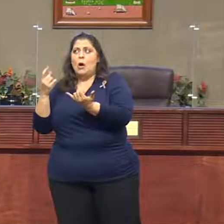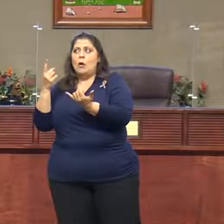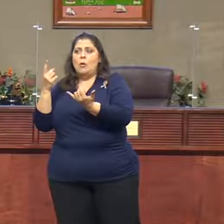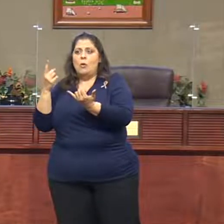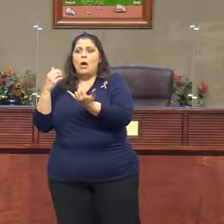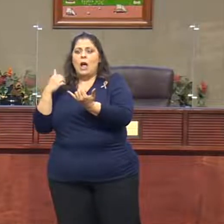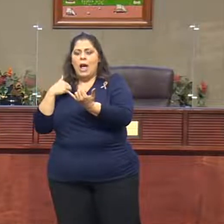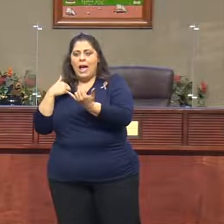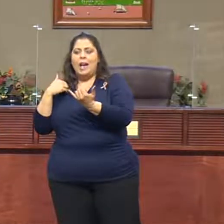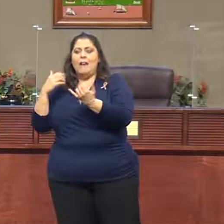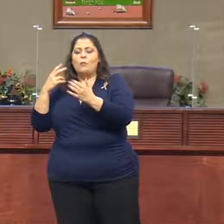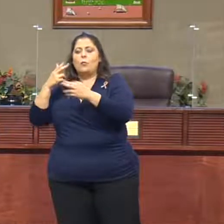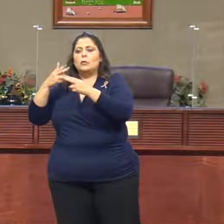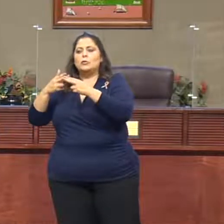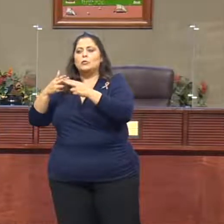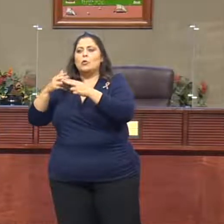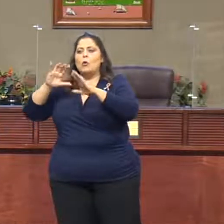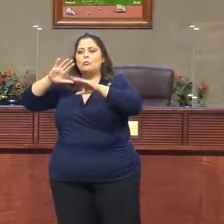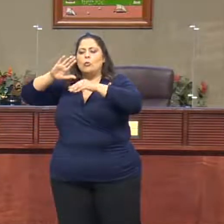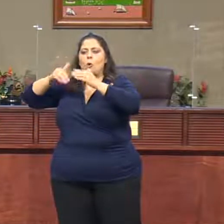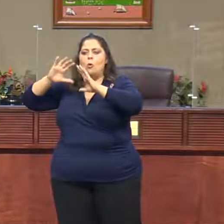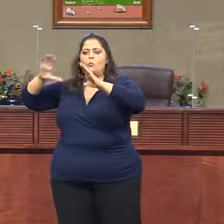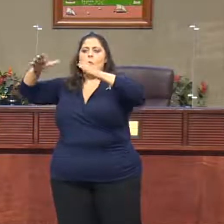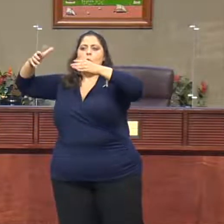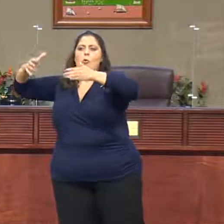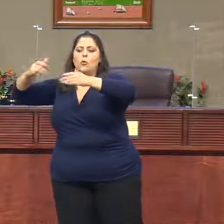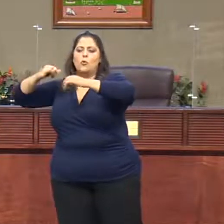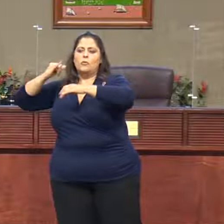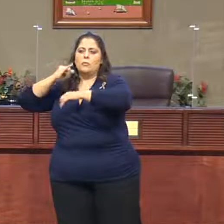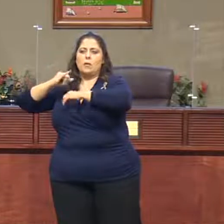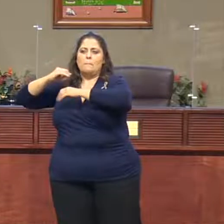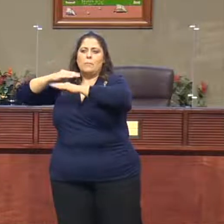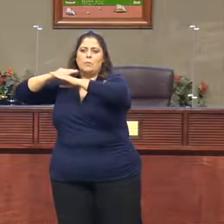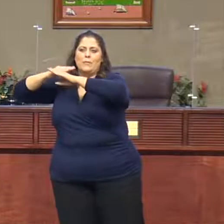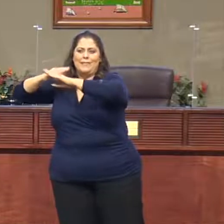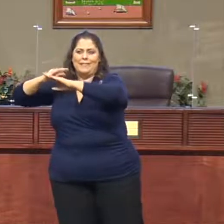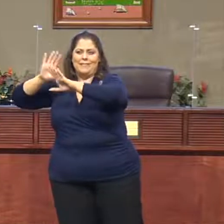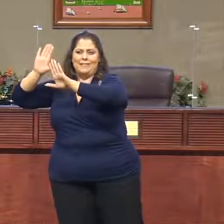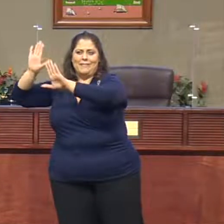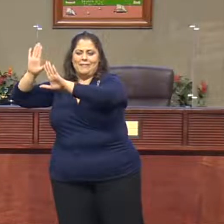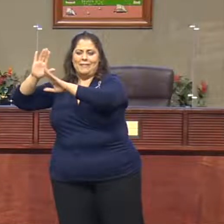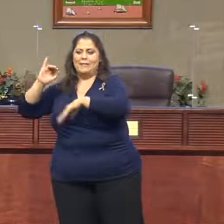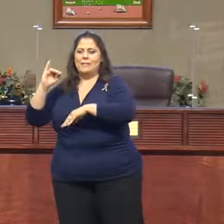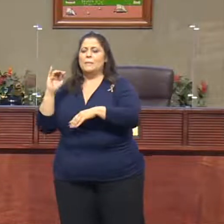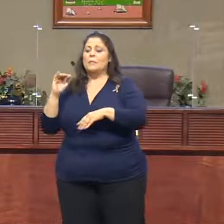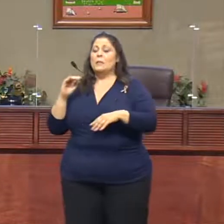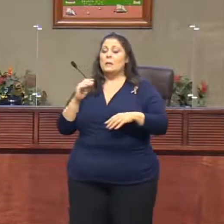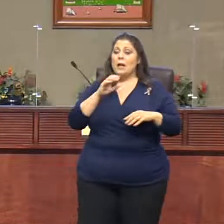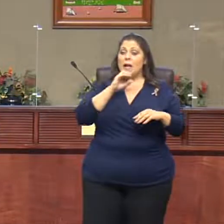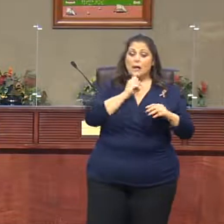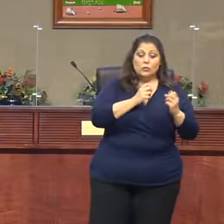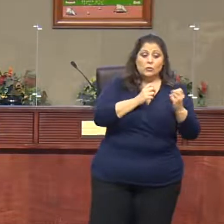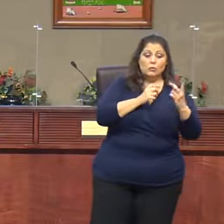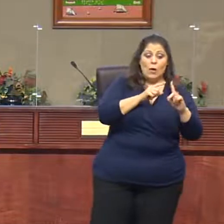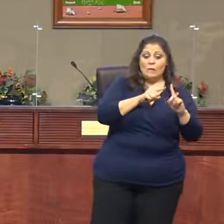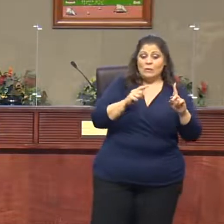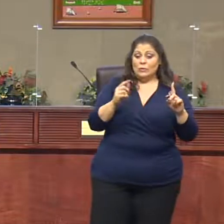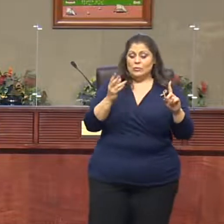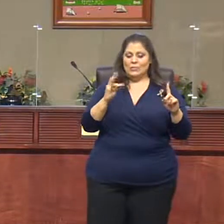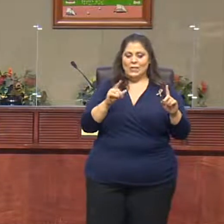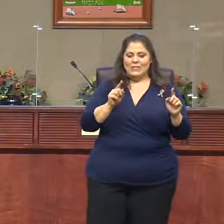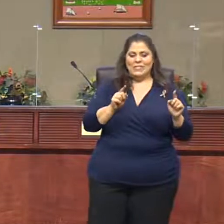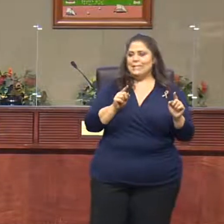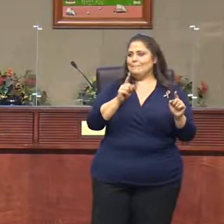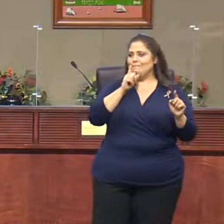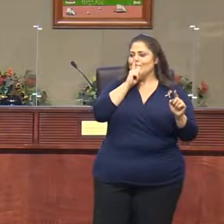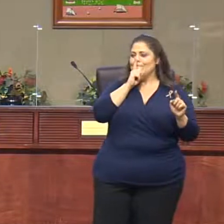herd immunity. We have to control now for the people who are between 12 and 17, where parents have the